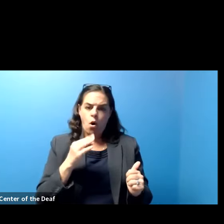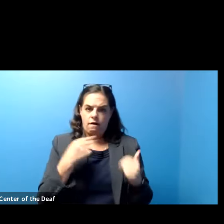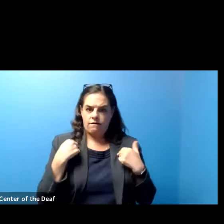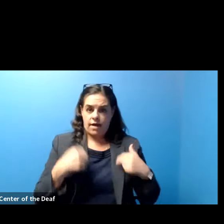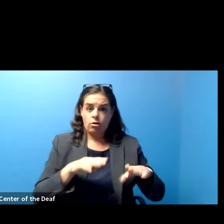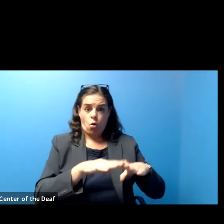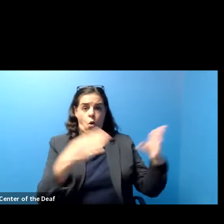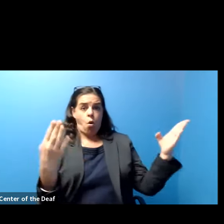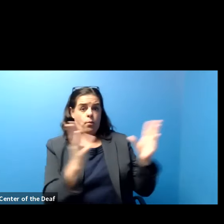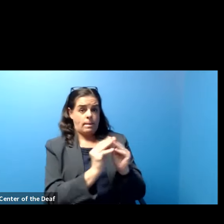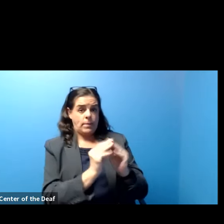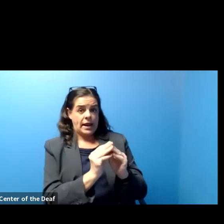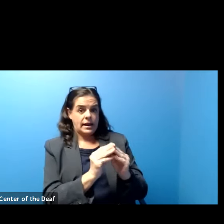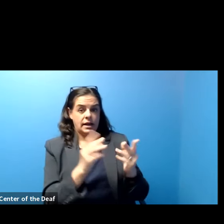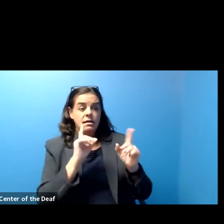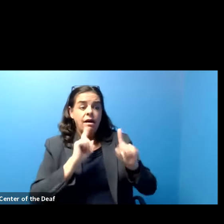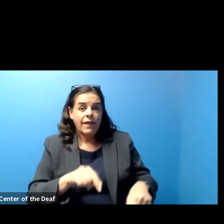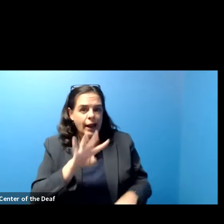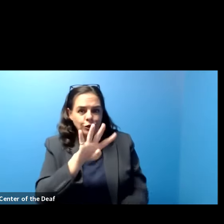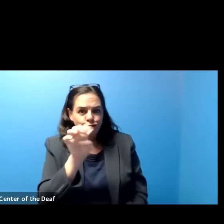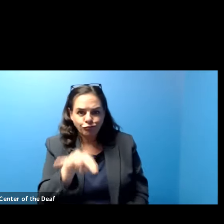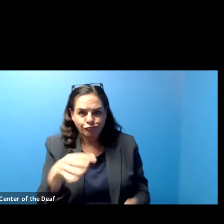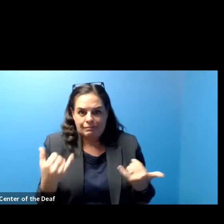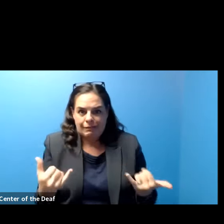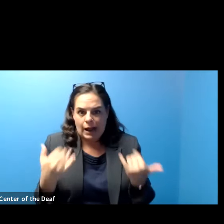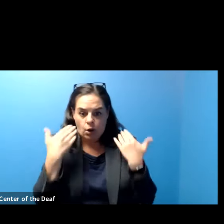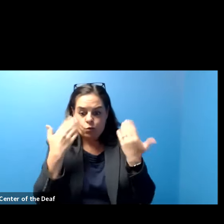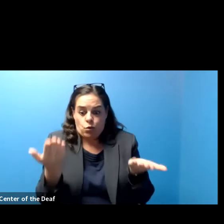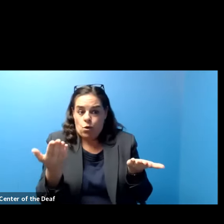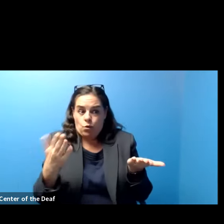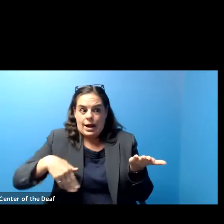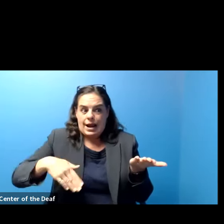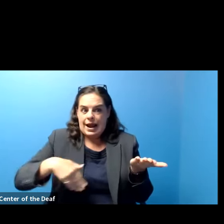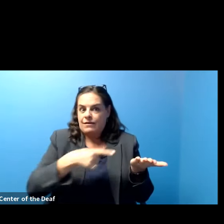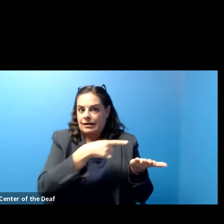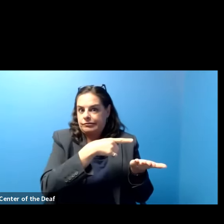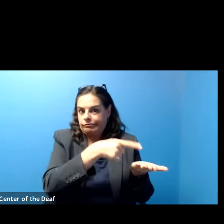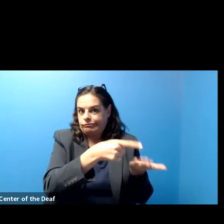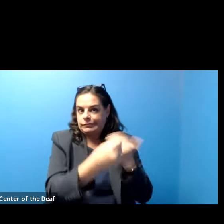So I don't know what the answer is going to be because I have to wait on the Board of Health to advise me.